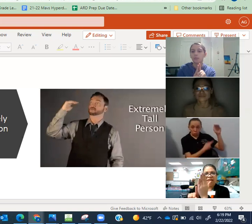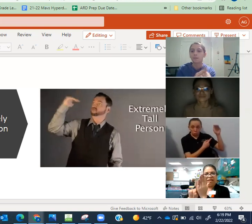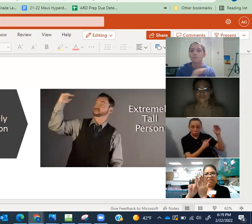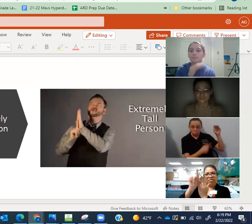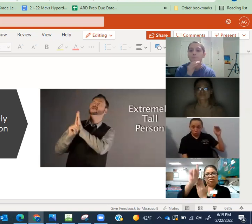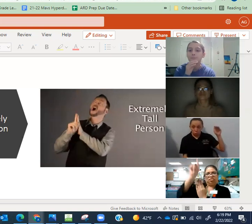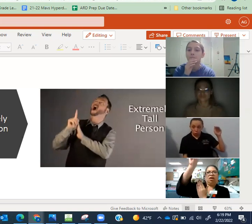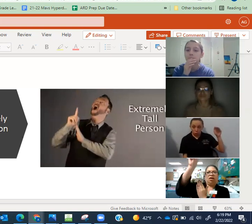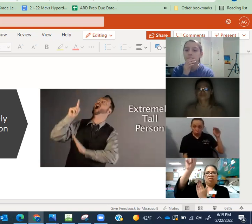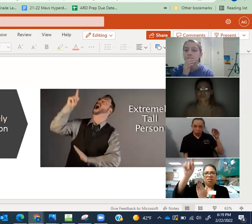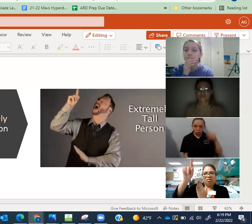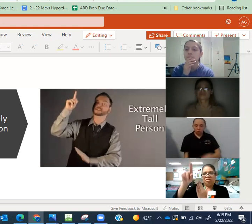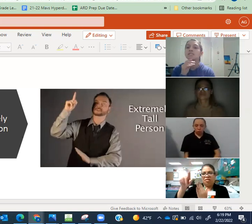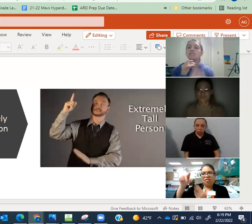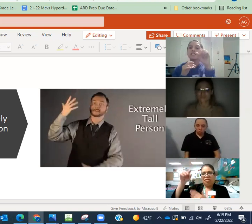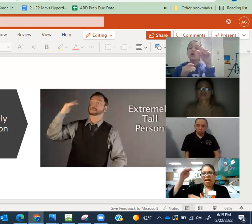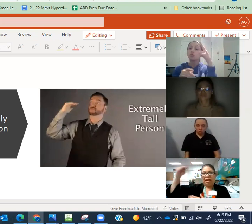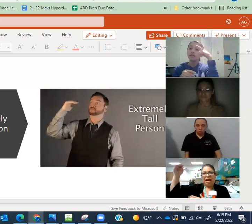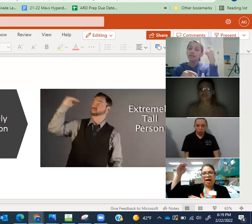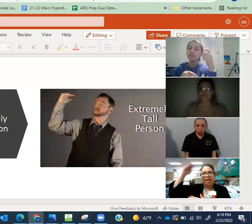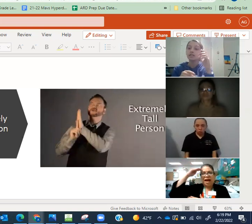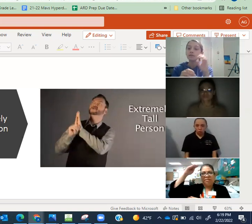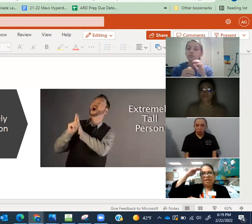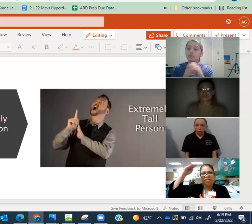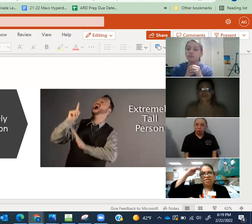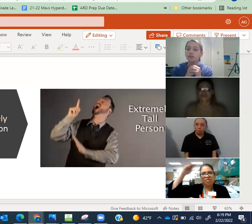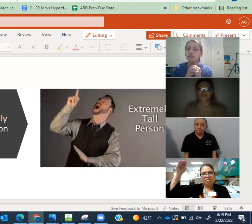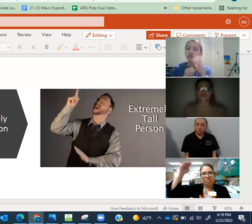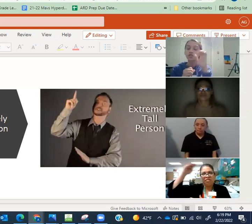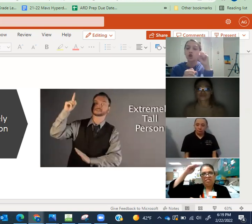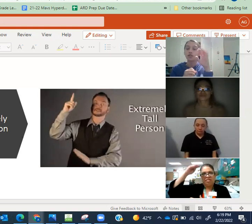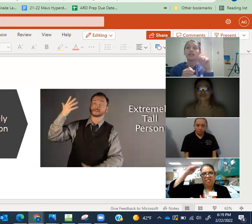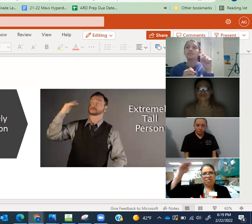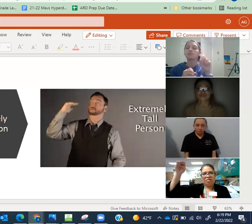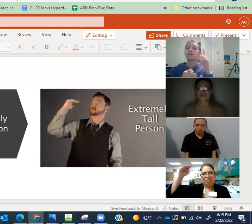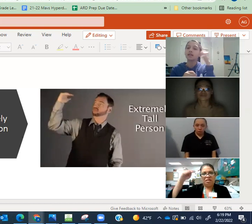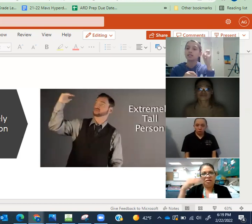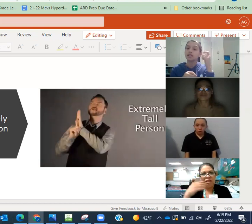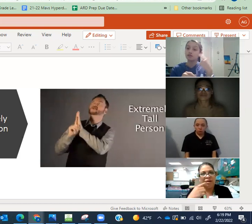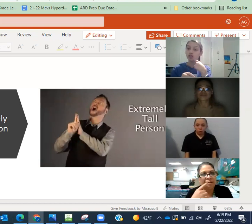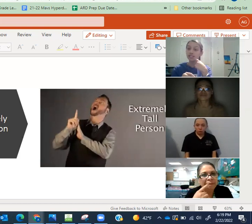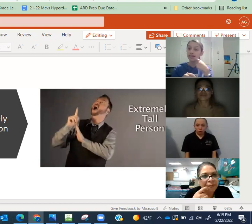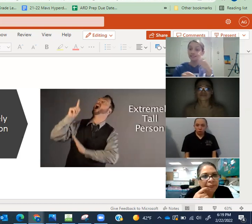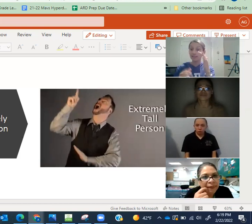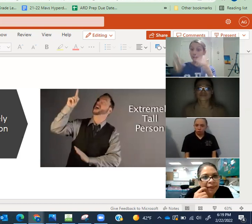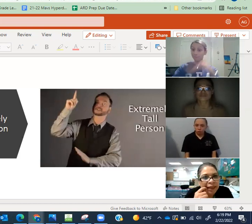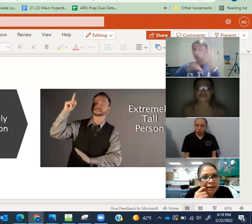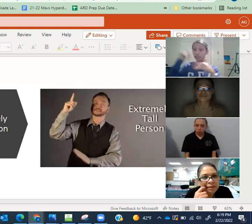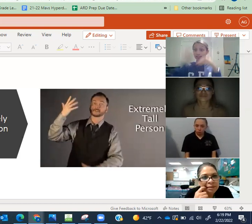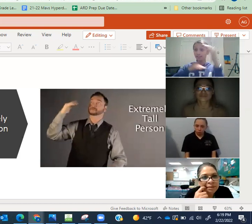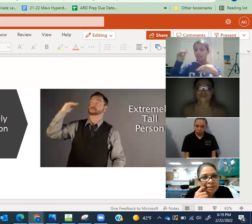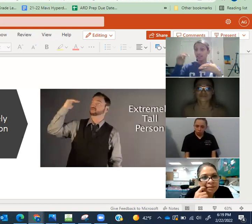height tall and Well, height because- average. So yes, because if you're saying like